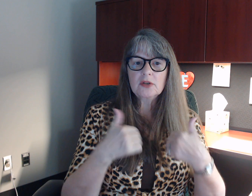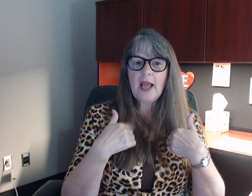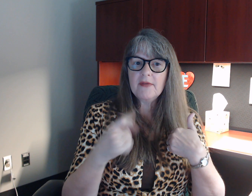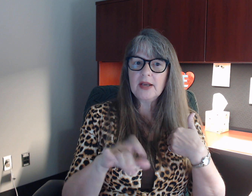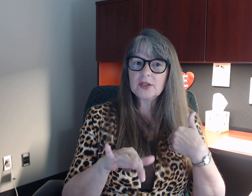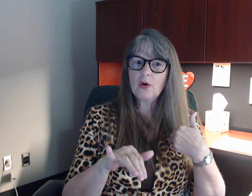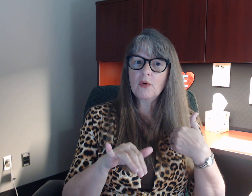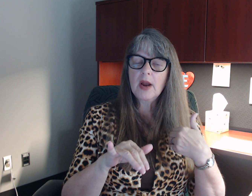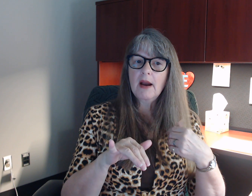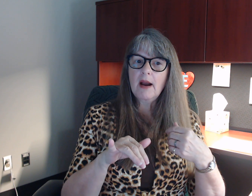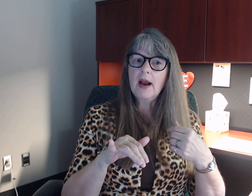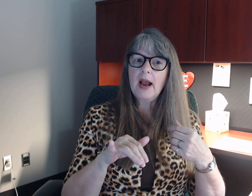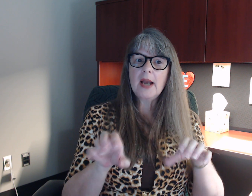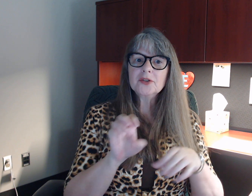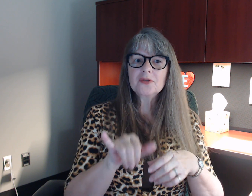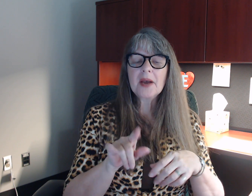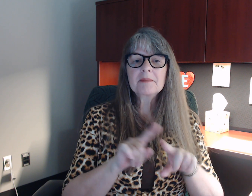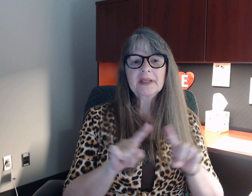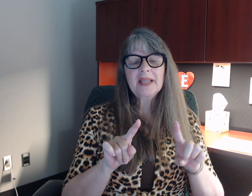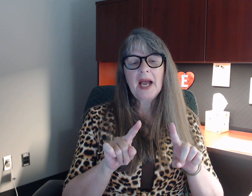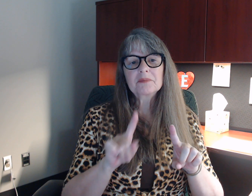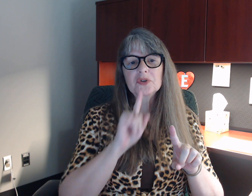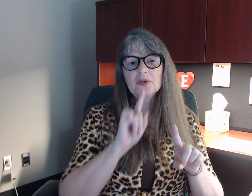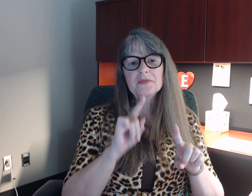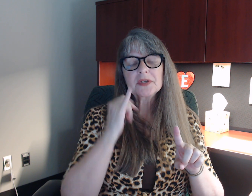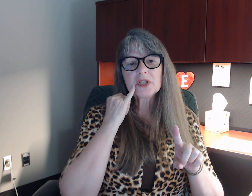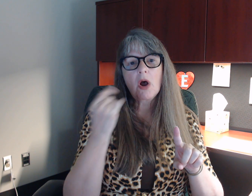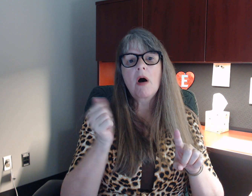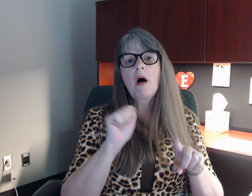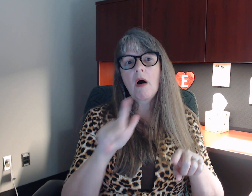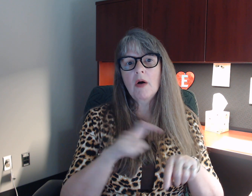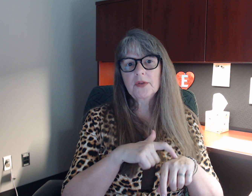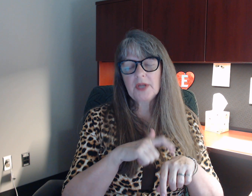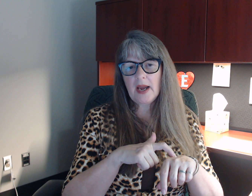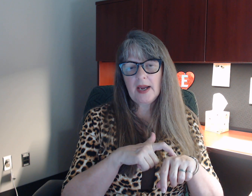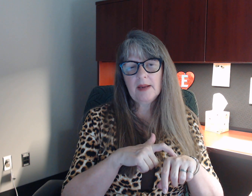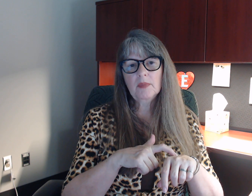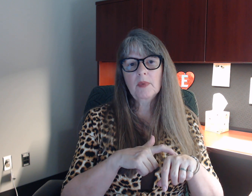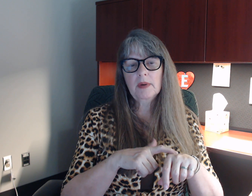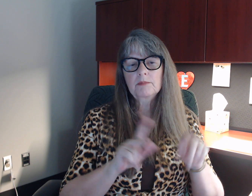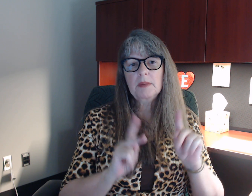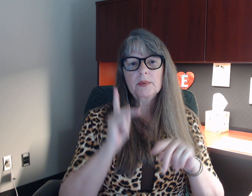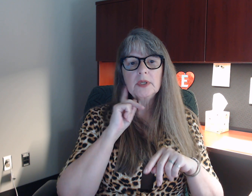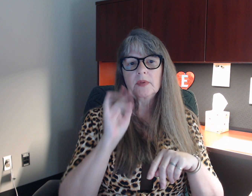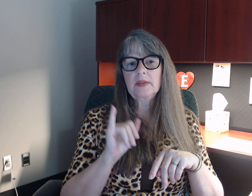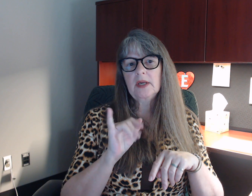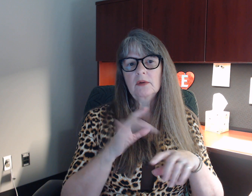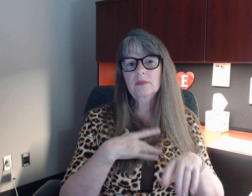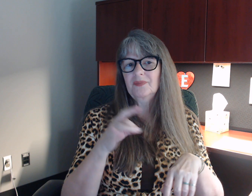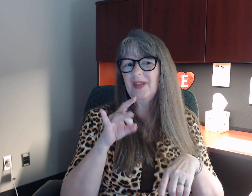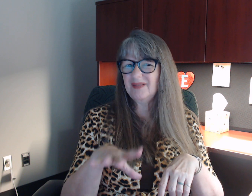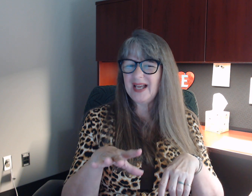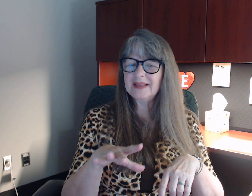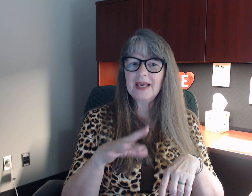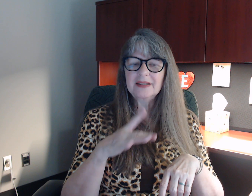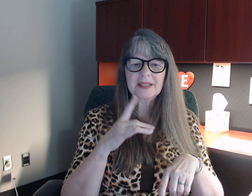that. So I do that, but I'm sure if it's all the time, when people hear that, they don't like that to